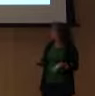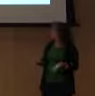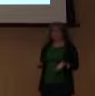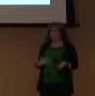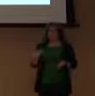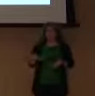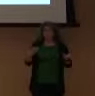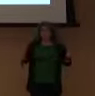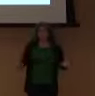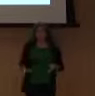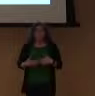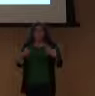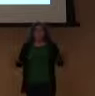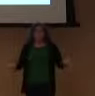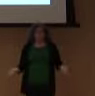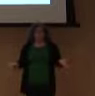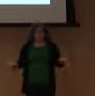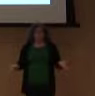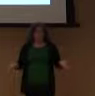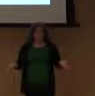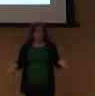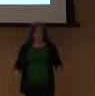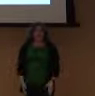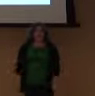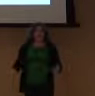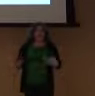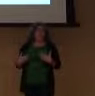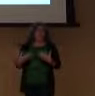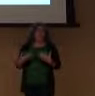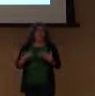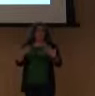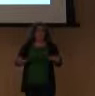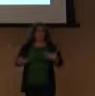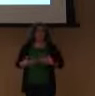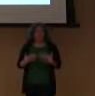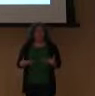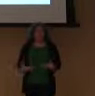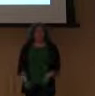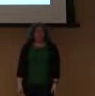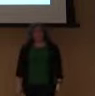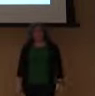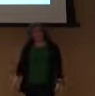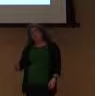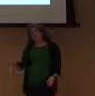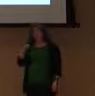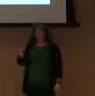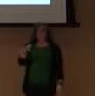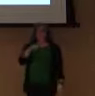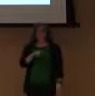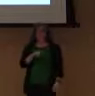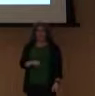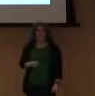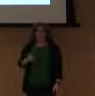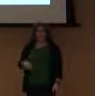different devices. We know that everybody uses different equipment. And it would be bad for us to build a model that said, oh no, you can